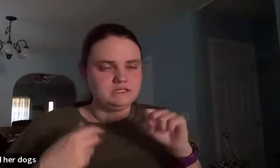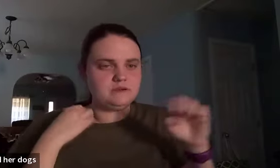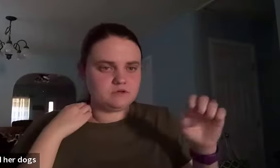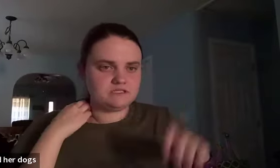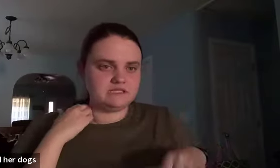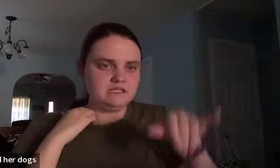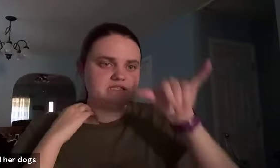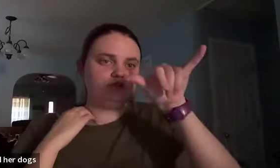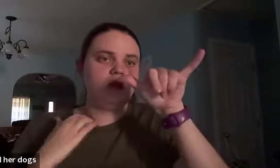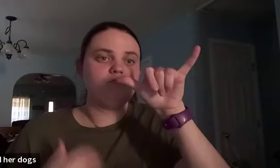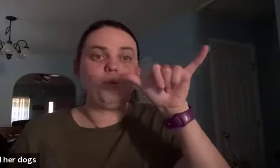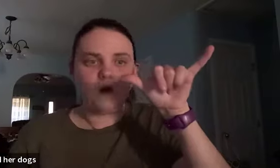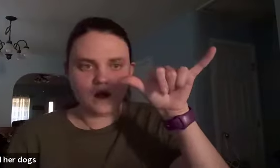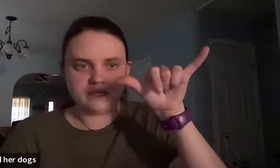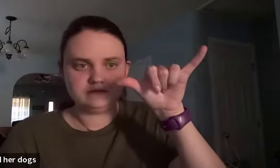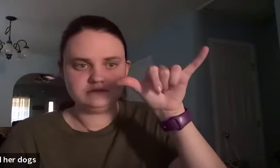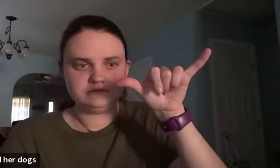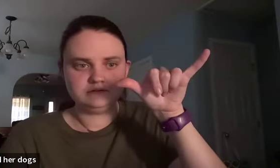it is a bit more C, is you have a Y.